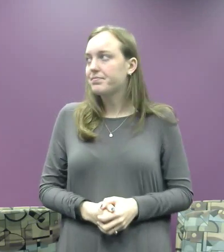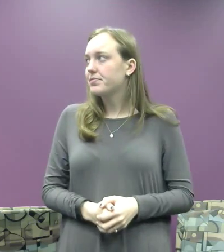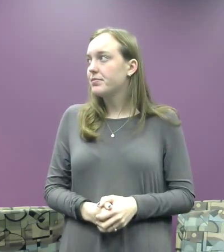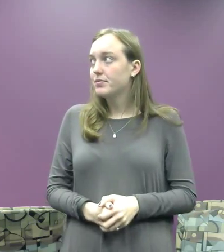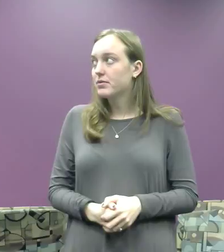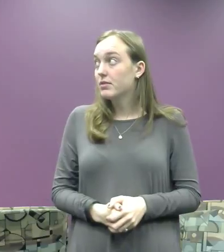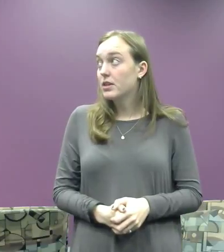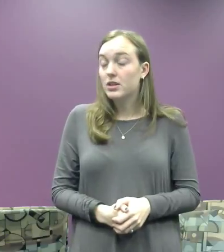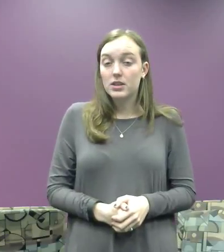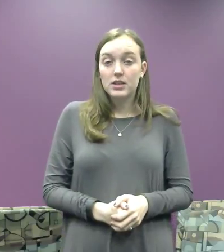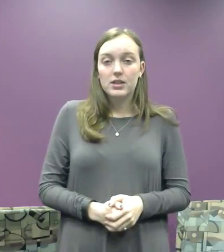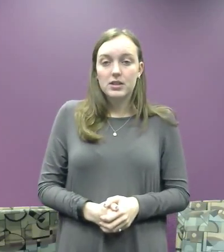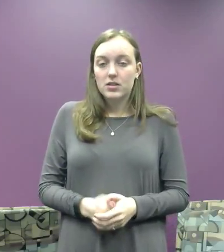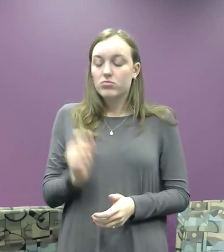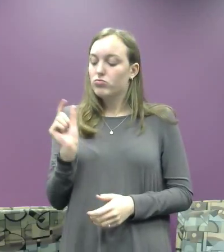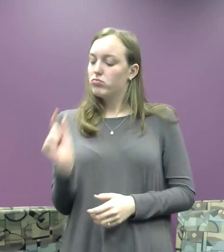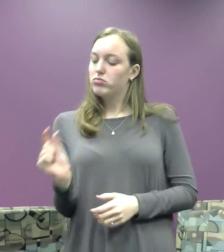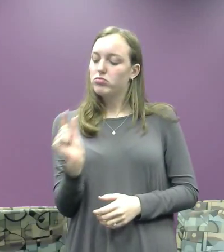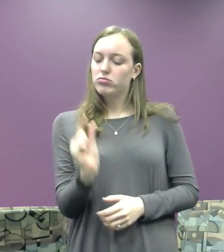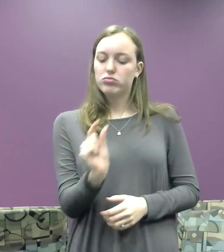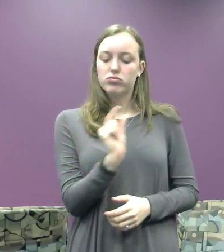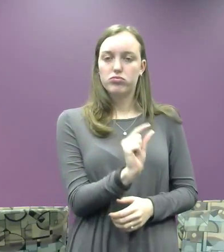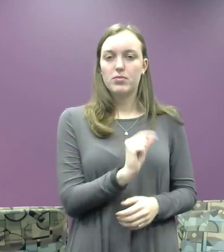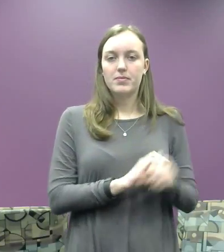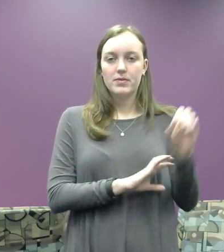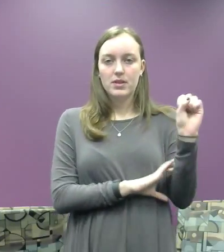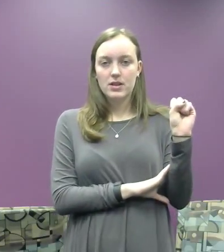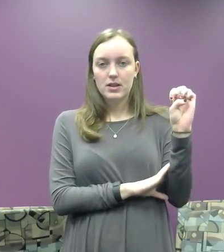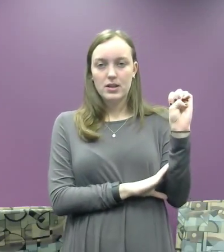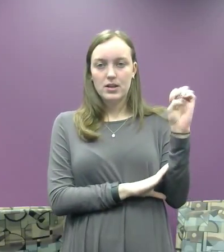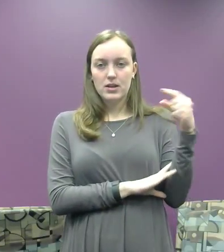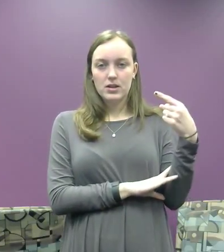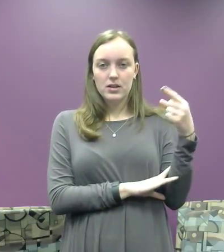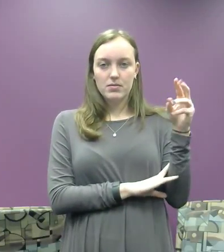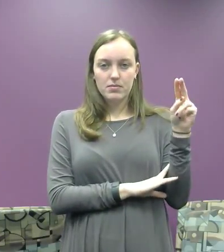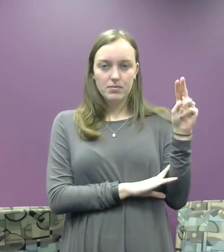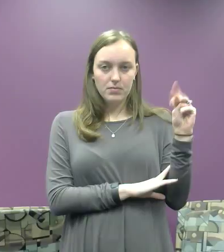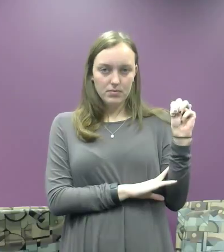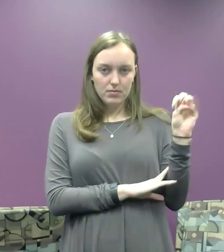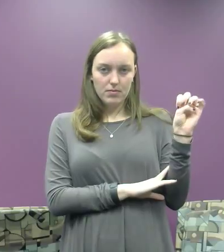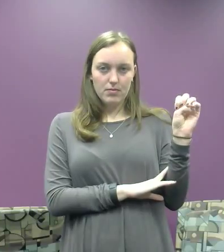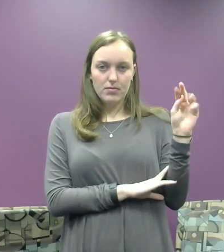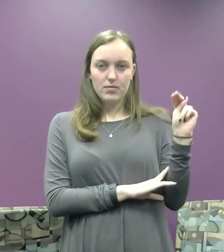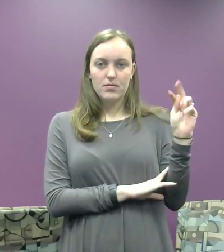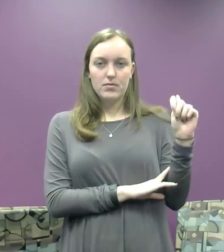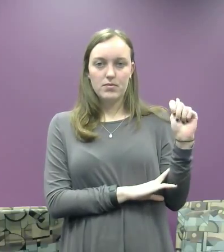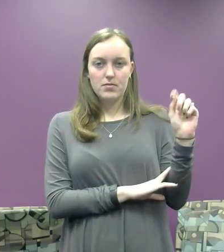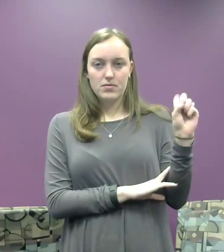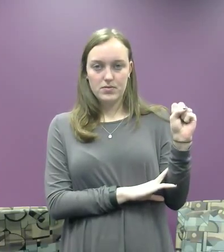you surround it with segments. And you can start one of the segments here, and then you just lay that